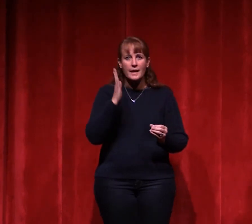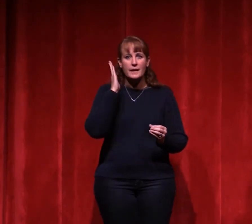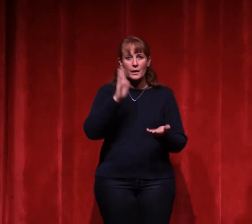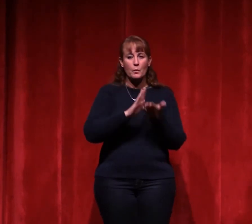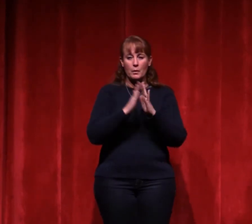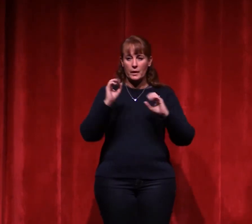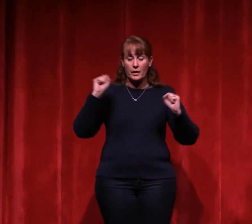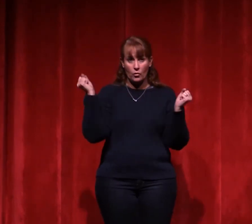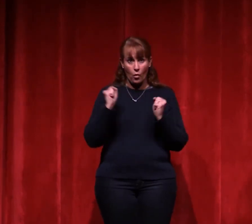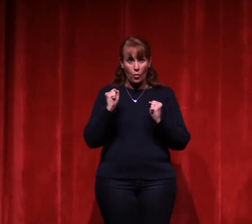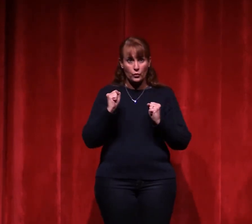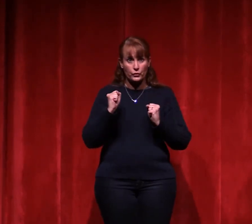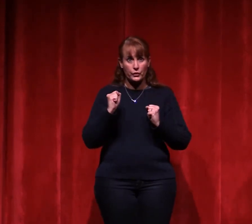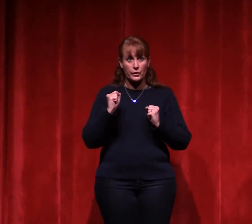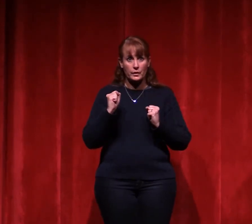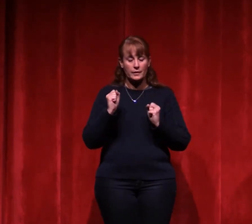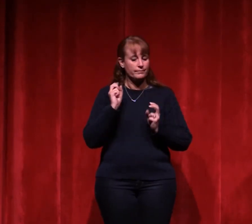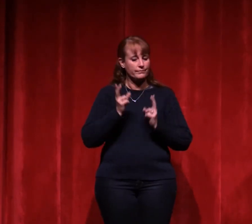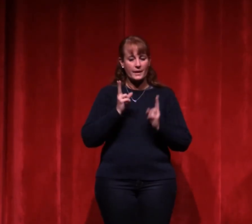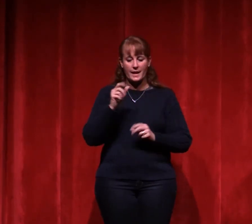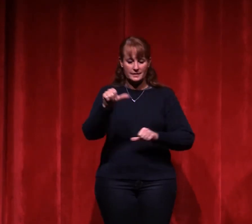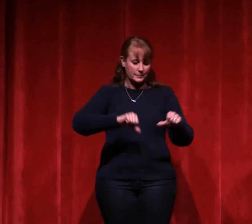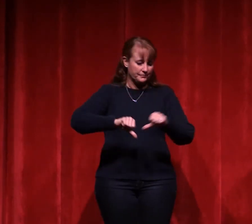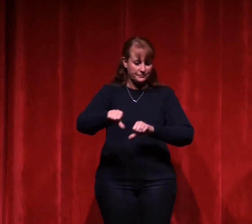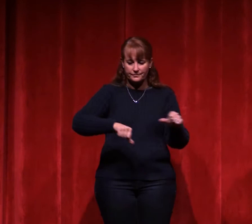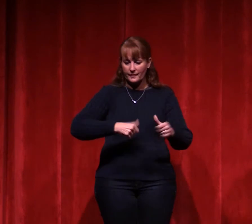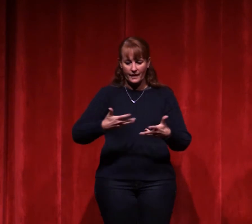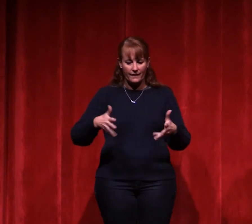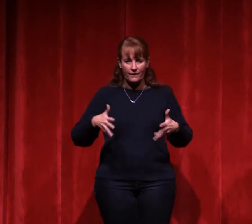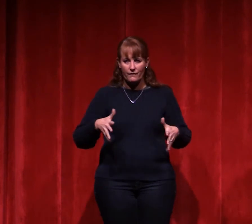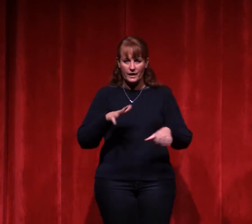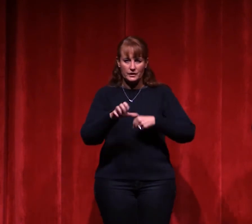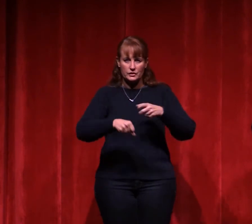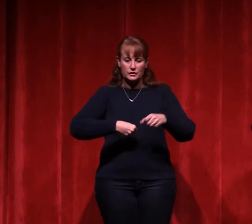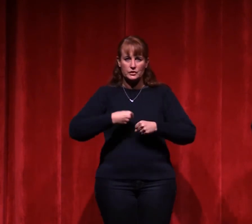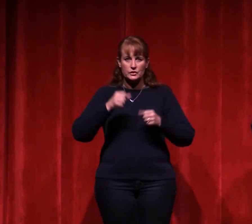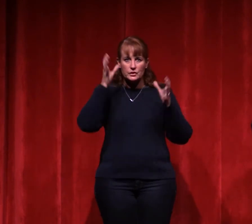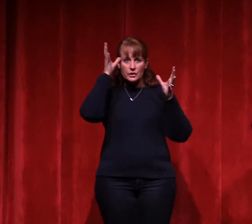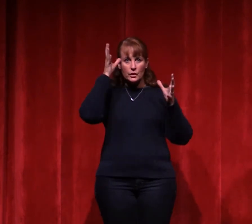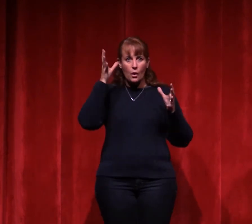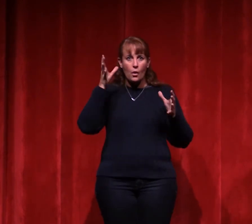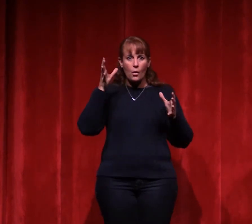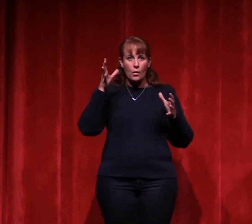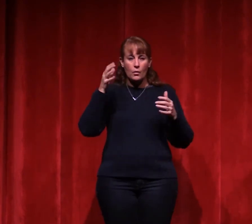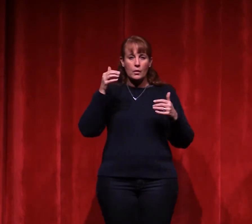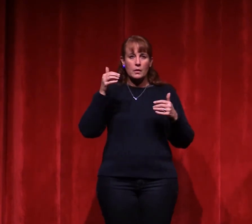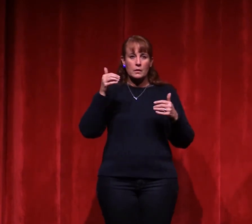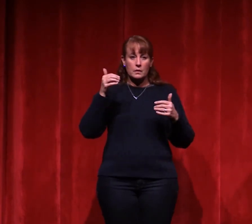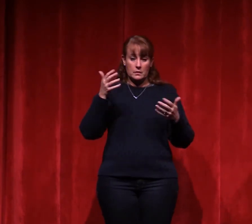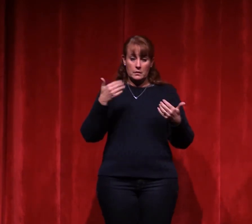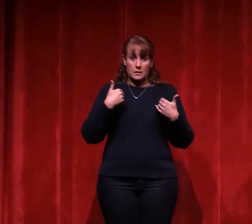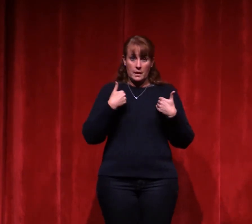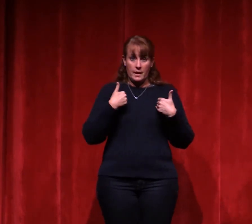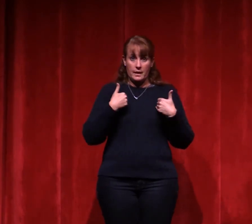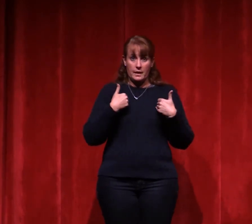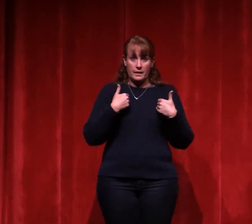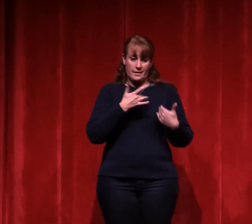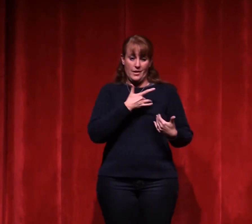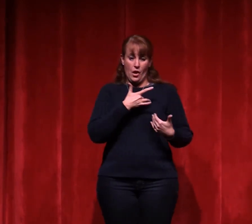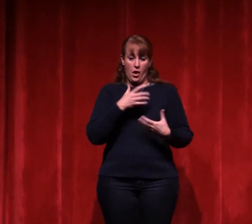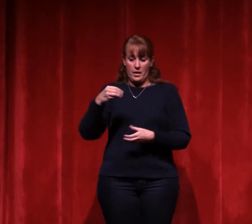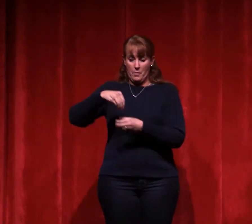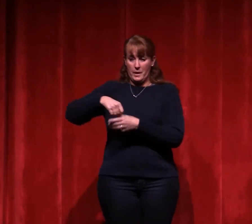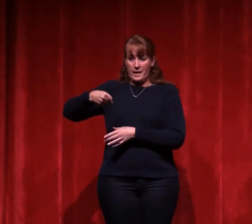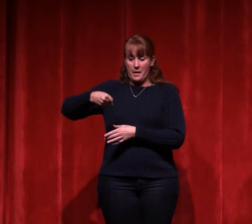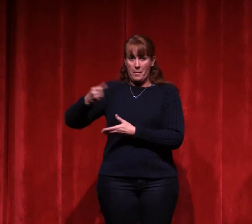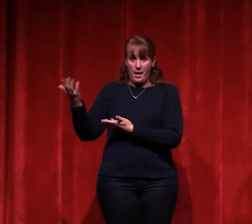getting cold. I hastily and sloppily finished field dressing the doe. I put the heart in a bag to